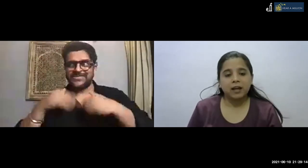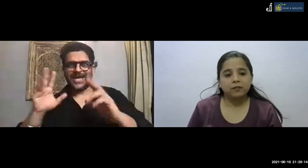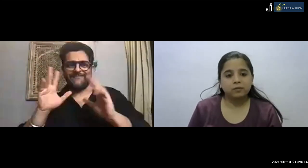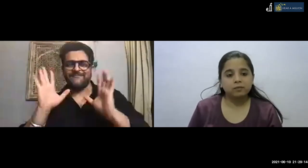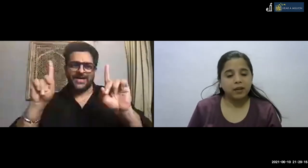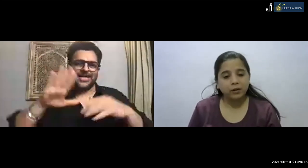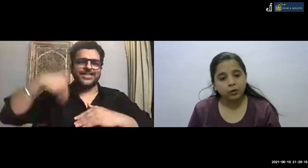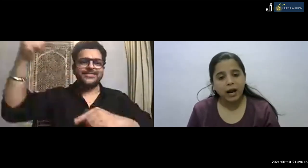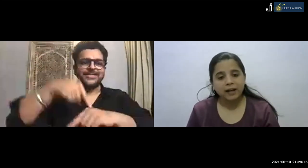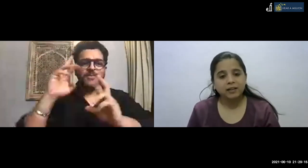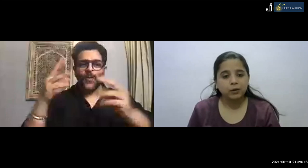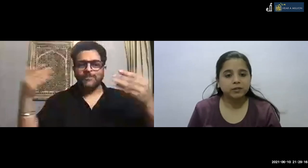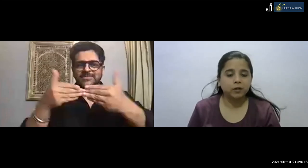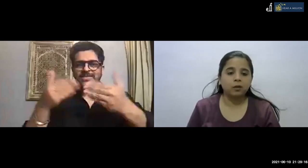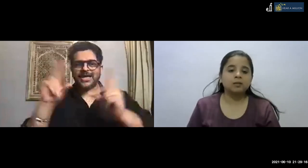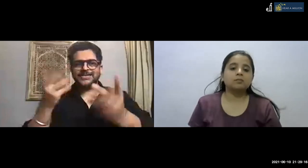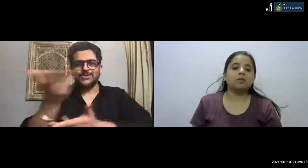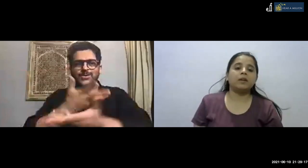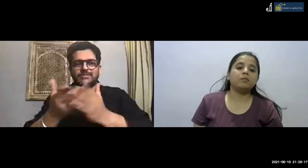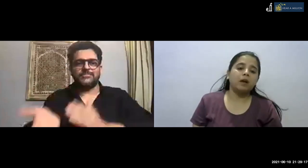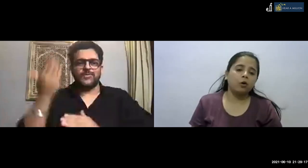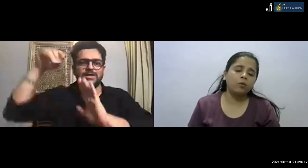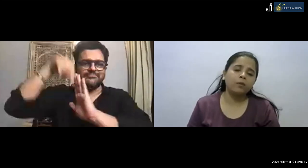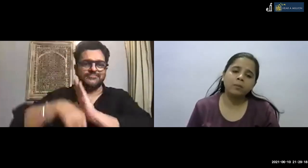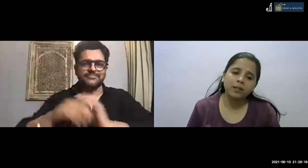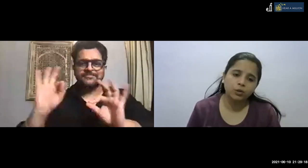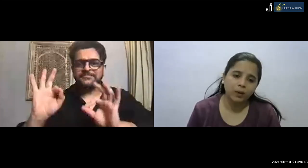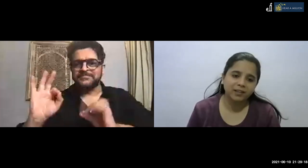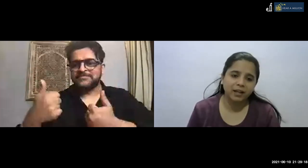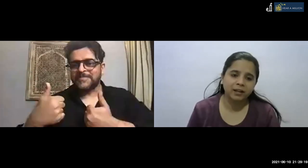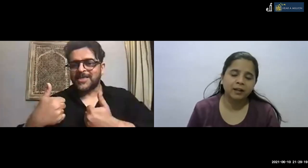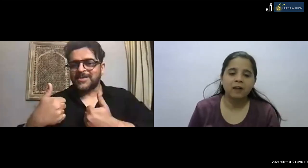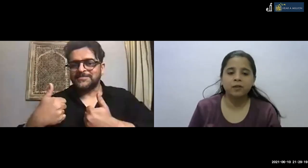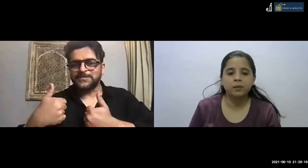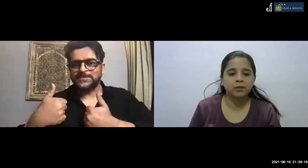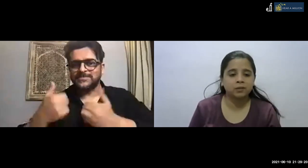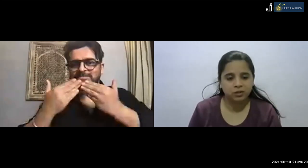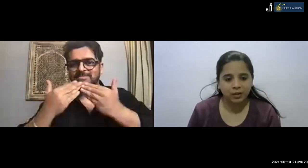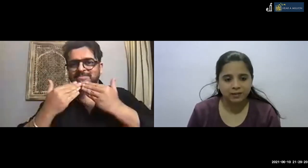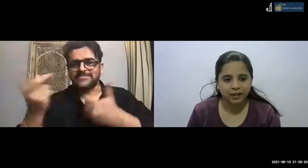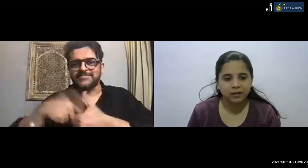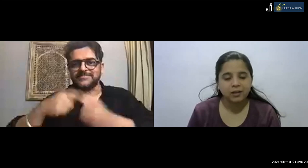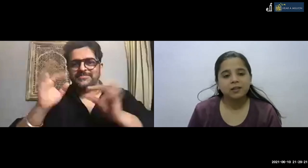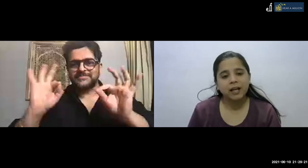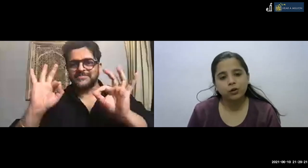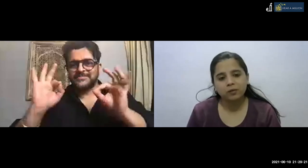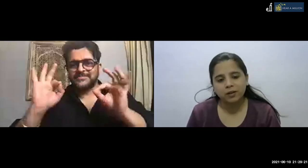and we do have the doubts and all. We hope we'll meet you once again and have a deep discussion once